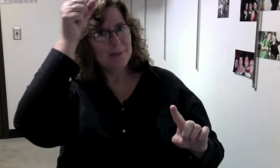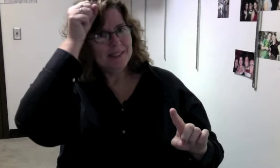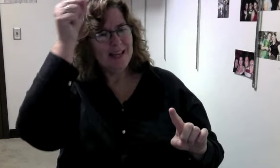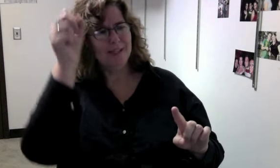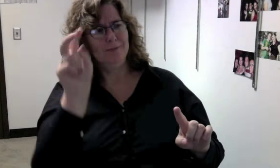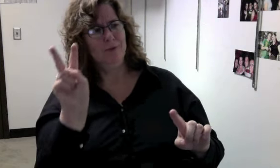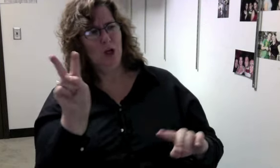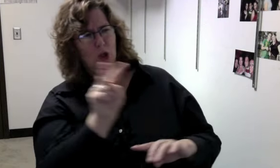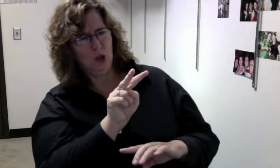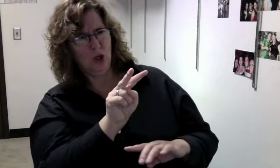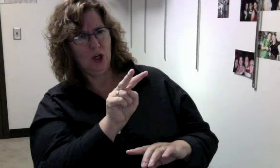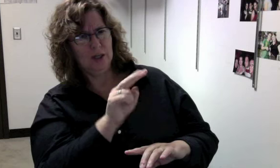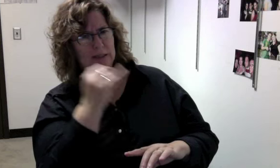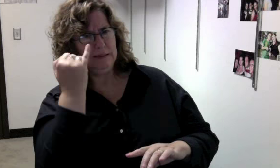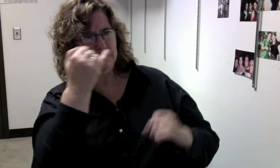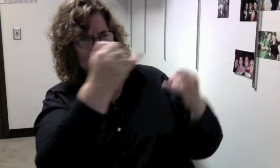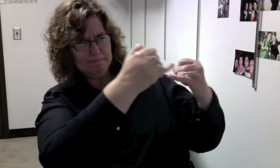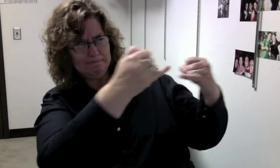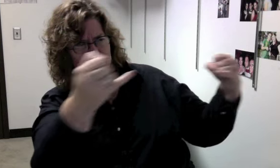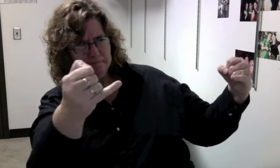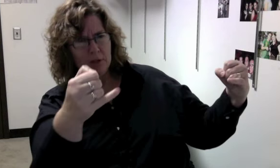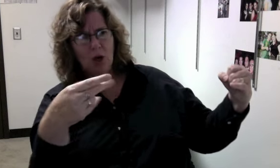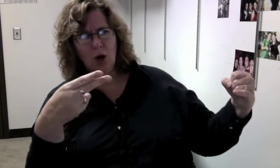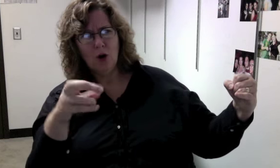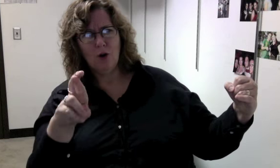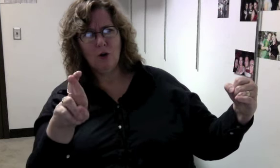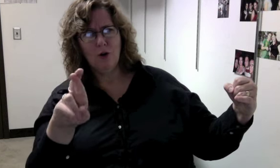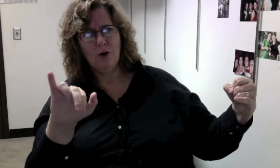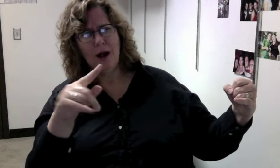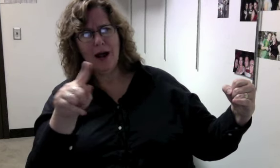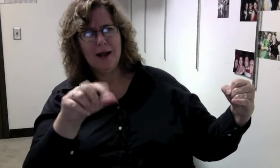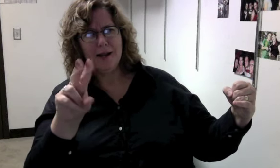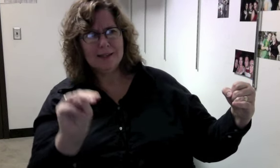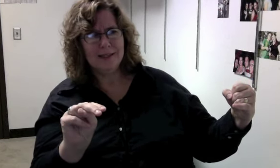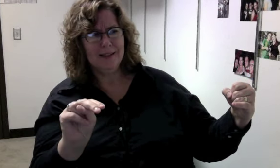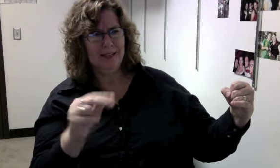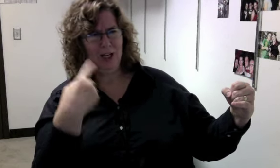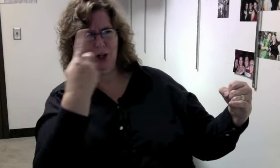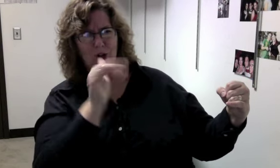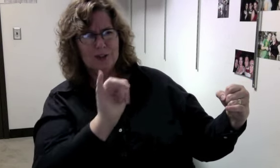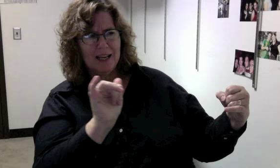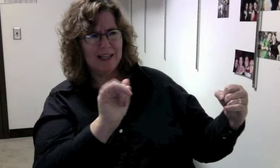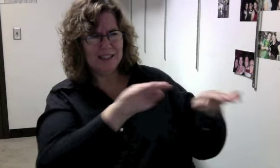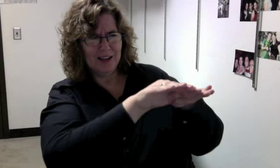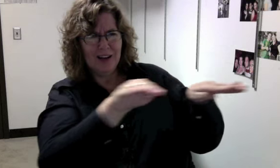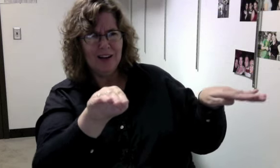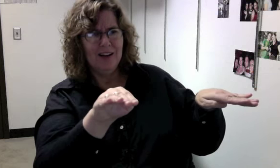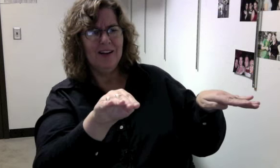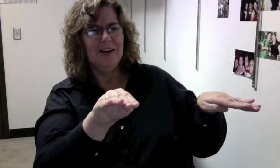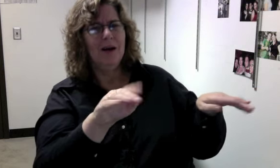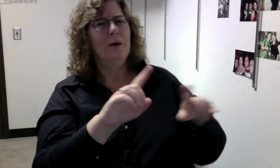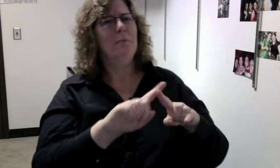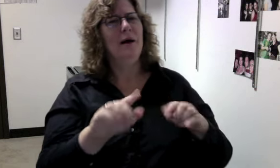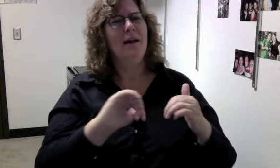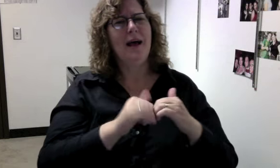know that the Earth is actually round. We know that now today. So, what does that do to our notion that science is organized common sense?